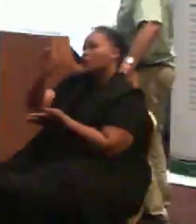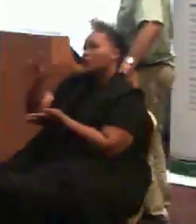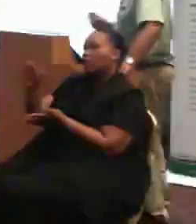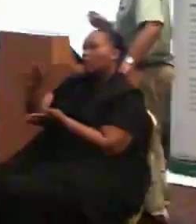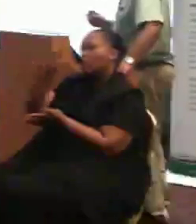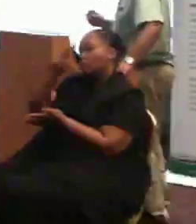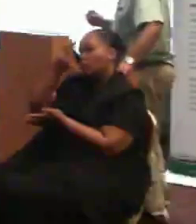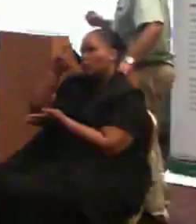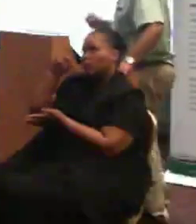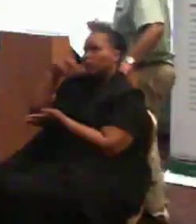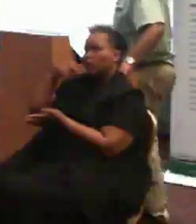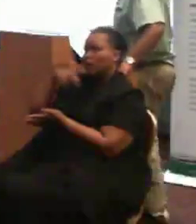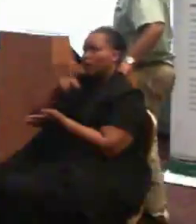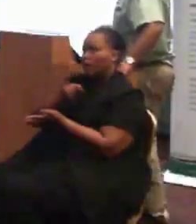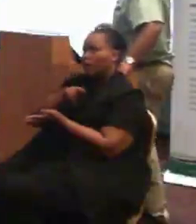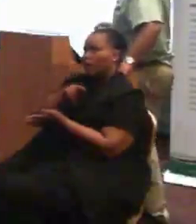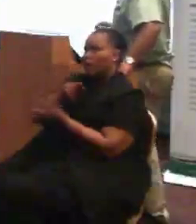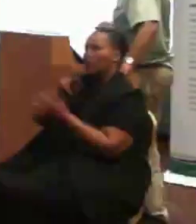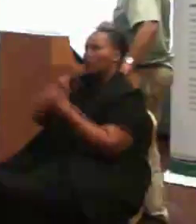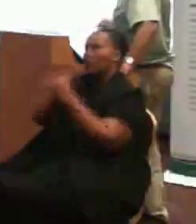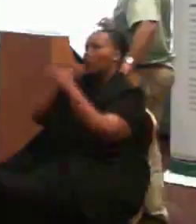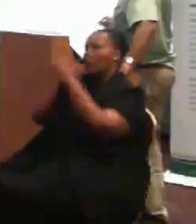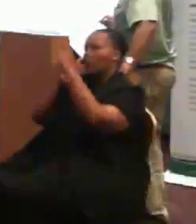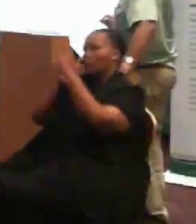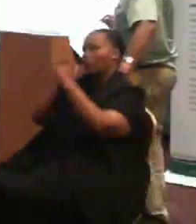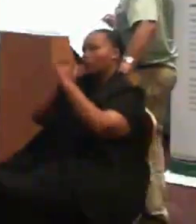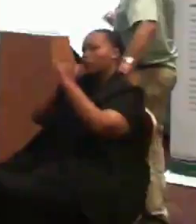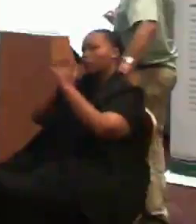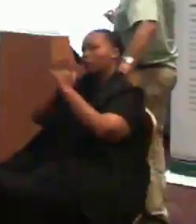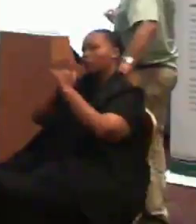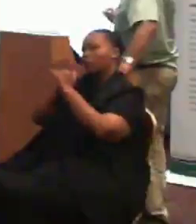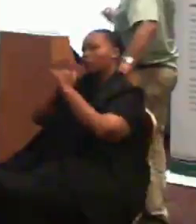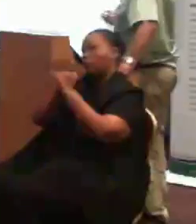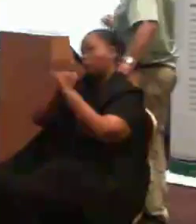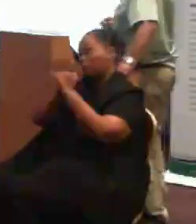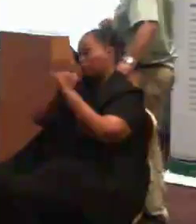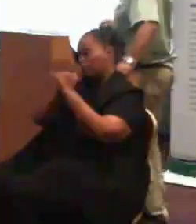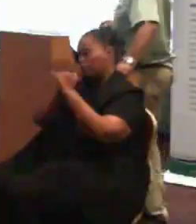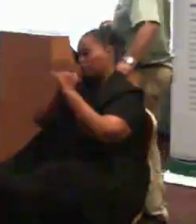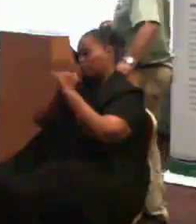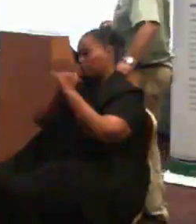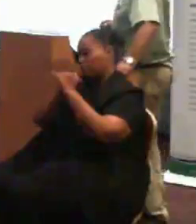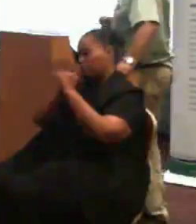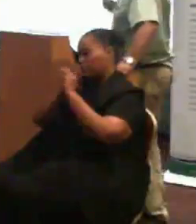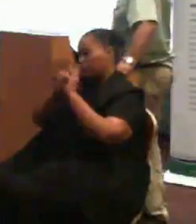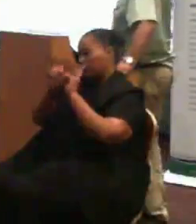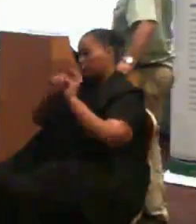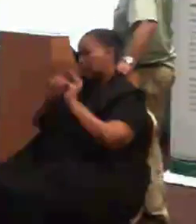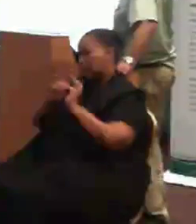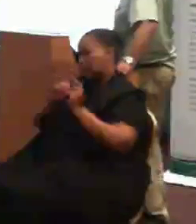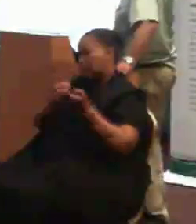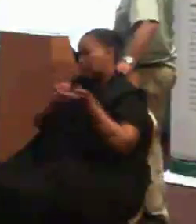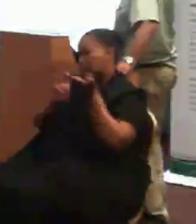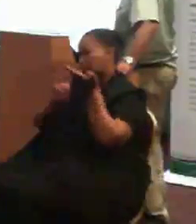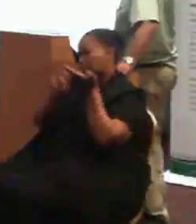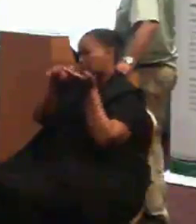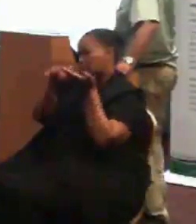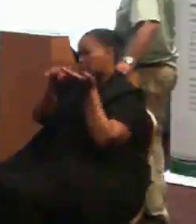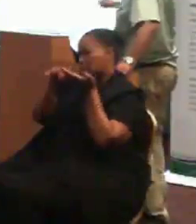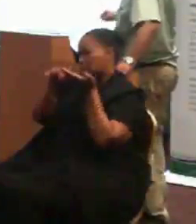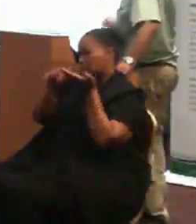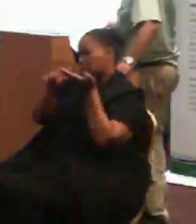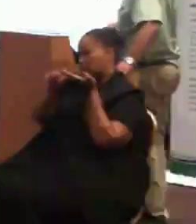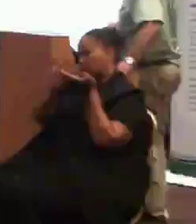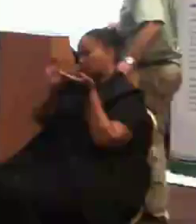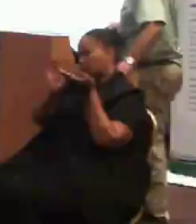tariff increases, and the bottom line is if Eskom's tariffs increase with 6%, that is the